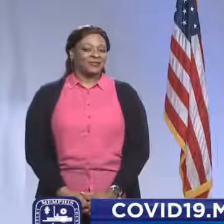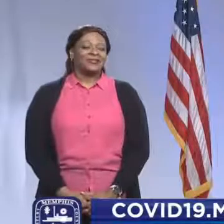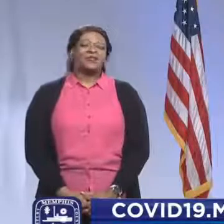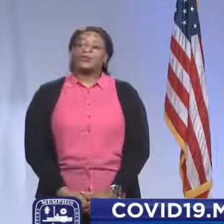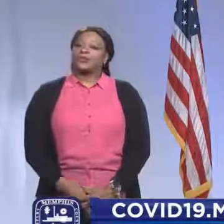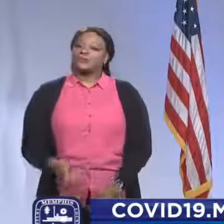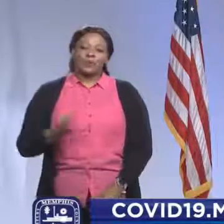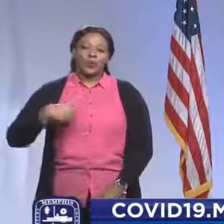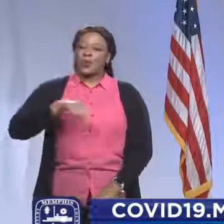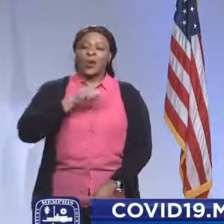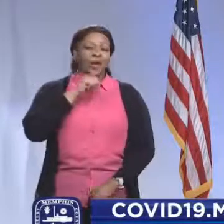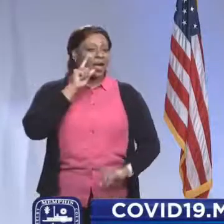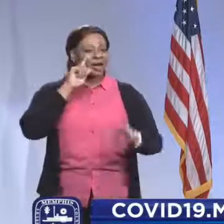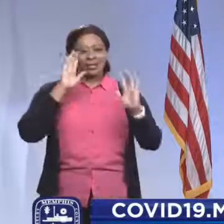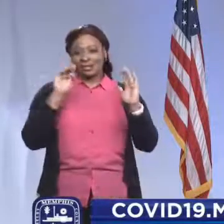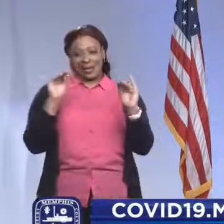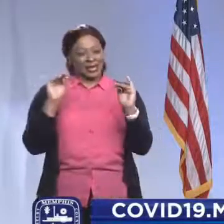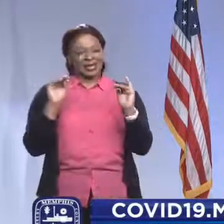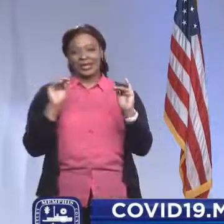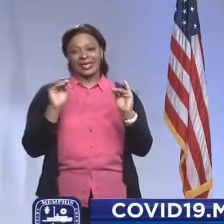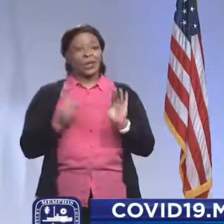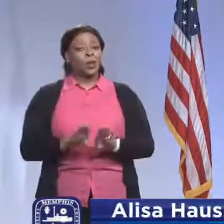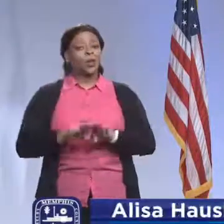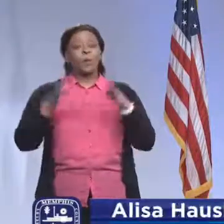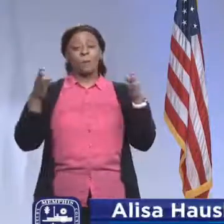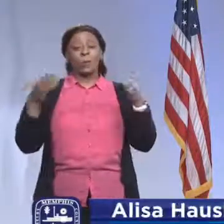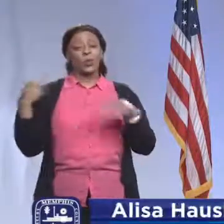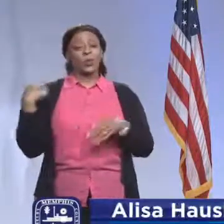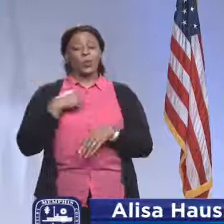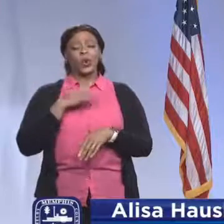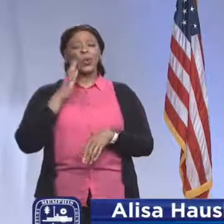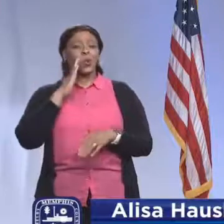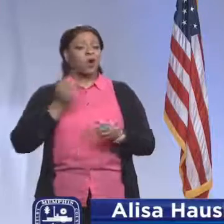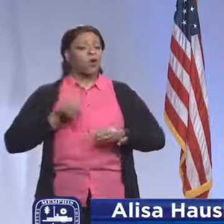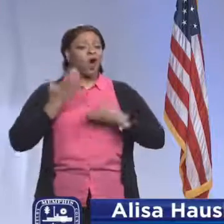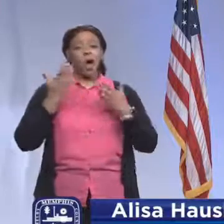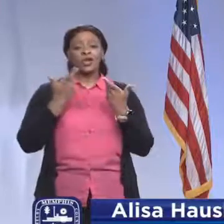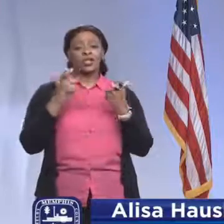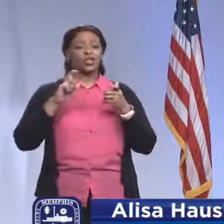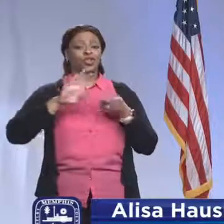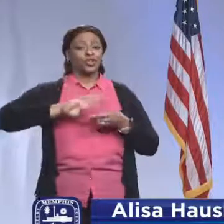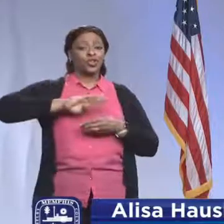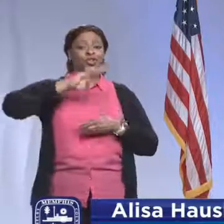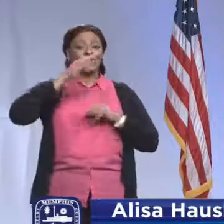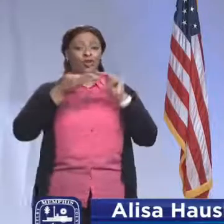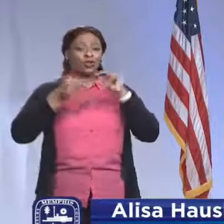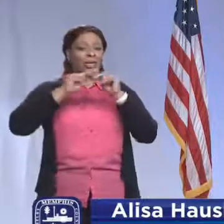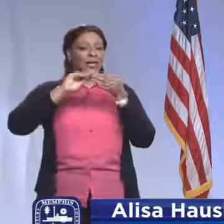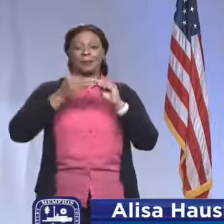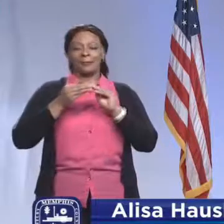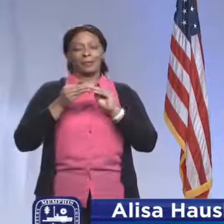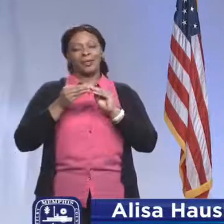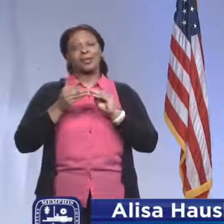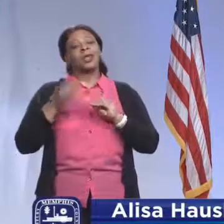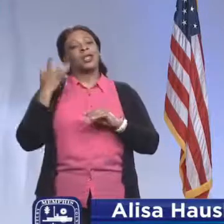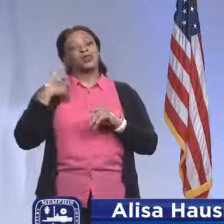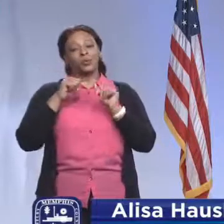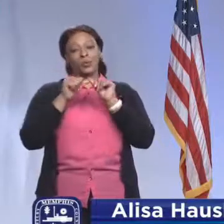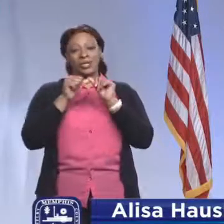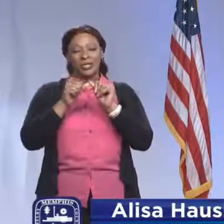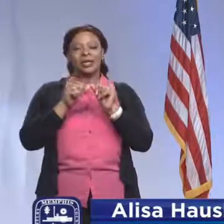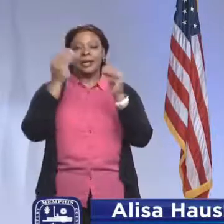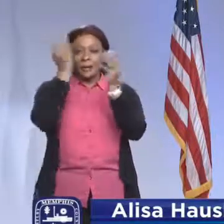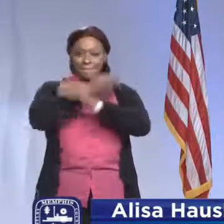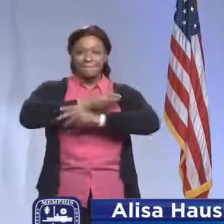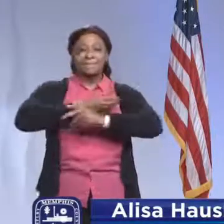We're not expecting that by opening we're going to cause the surge. That's one of the reasons that we've continued our